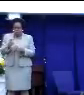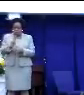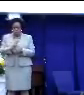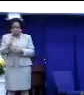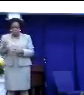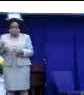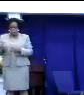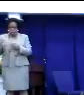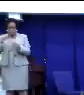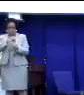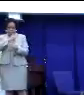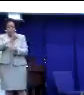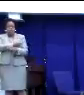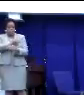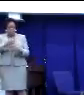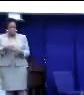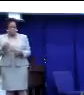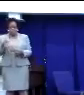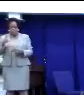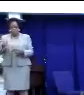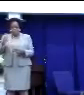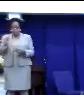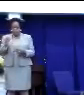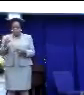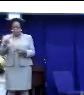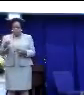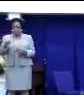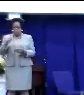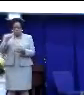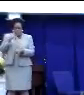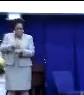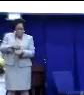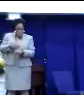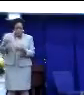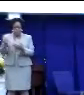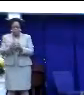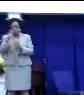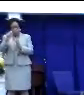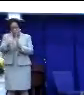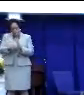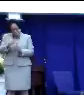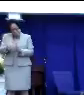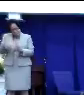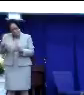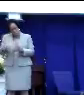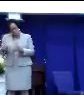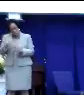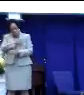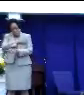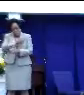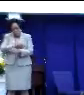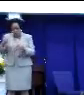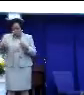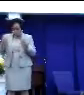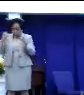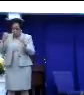used the word power, and it's used 120 times in the New Testament. And this power means strength. It